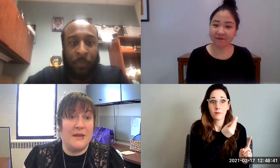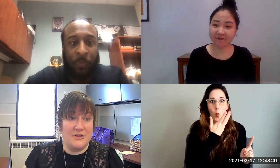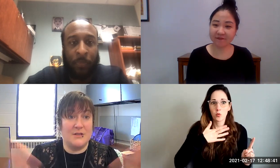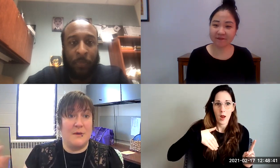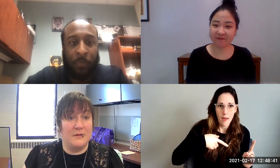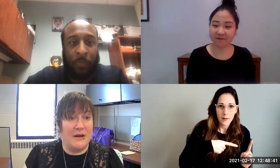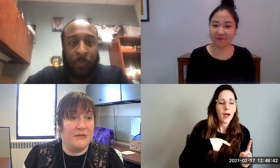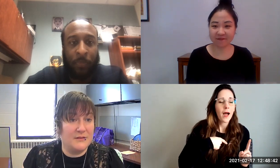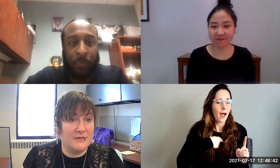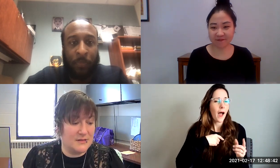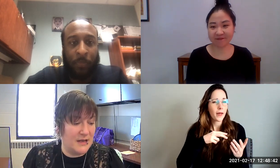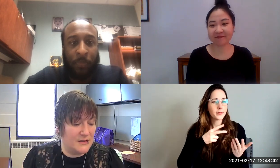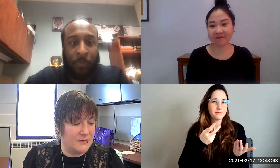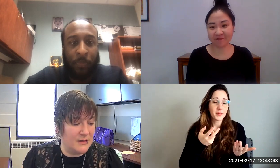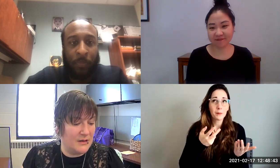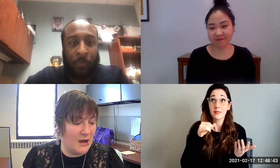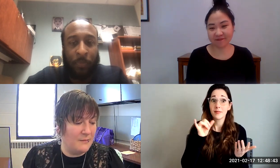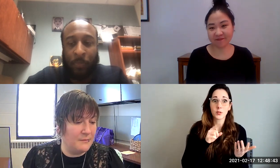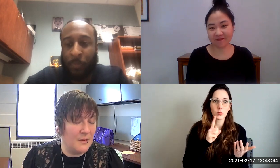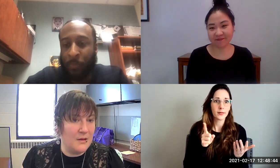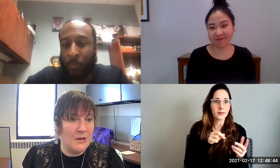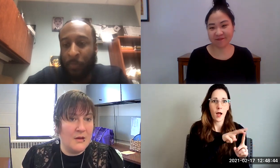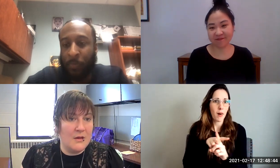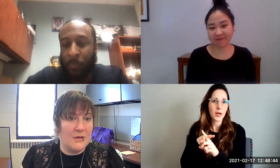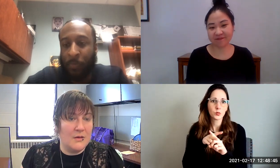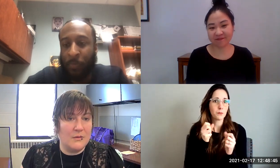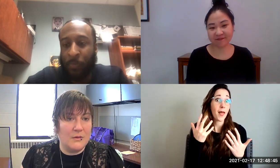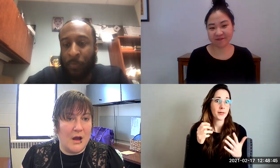and I mean that in just about every sense, really.